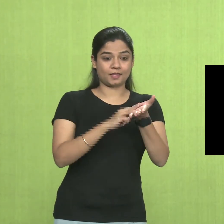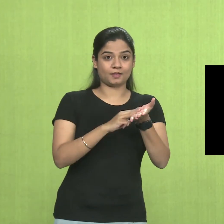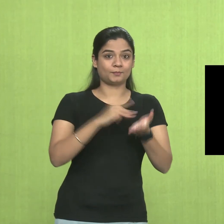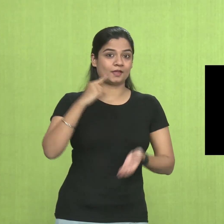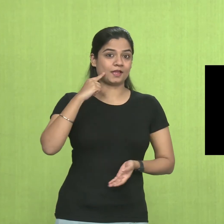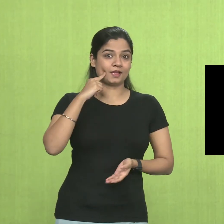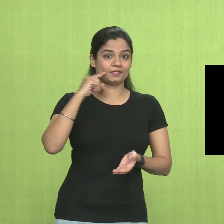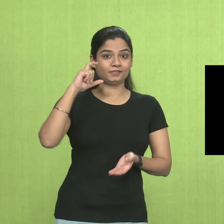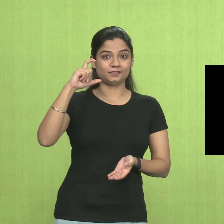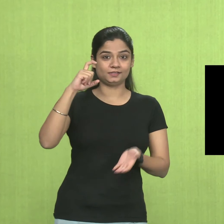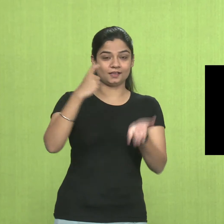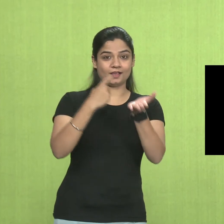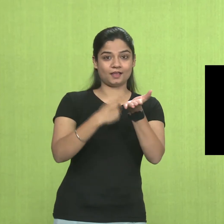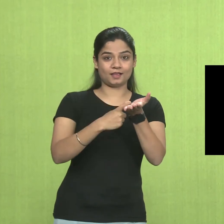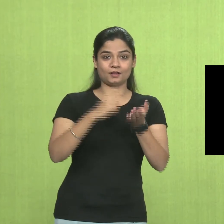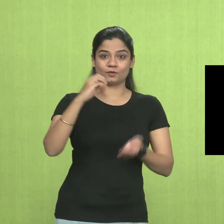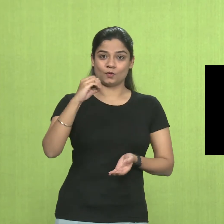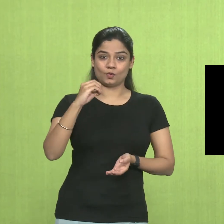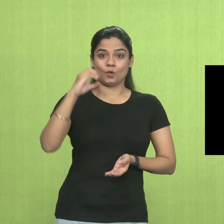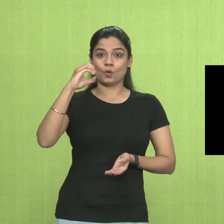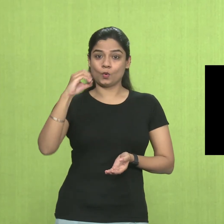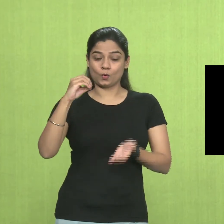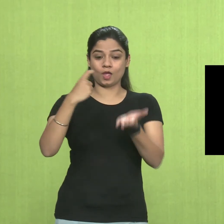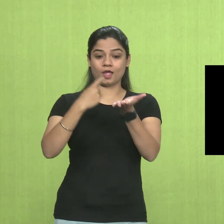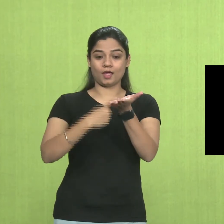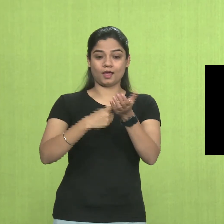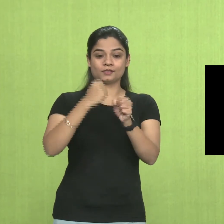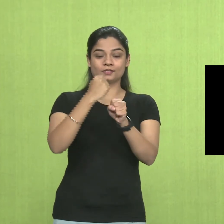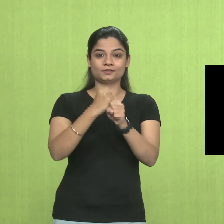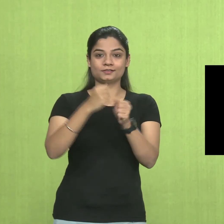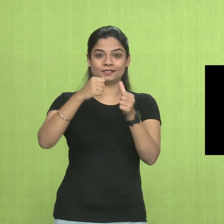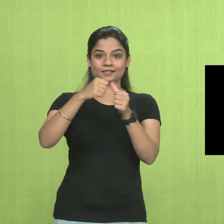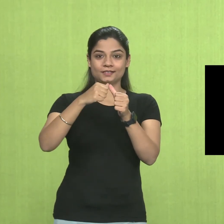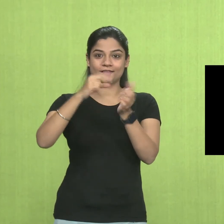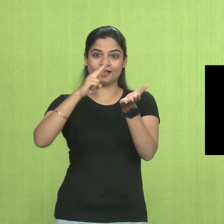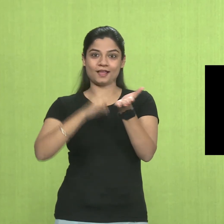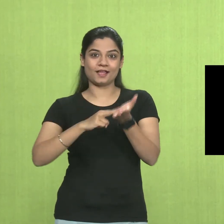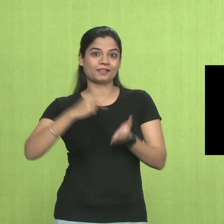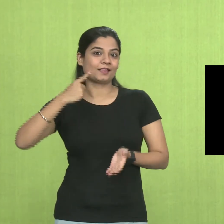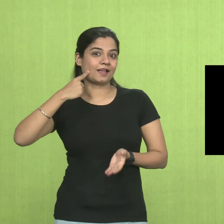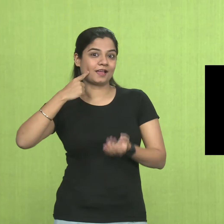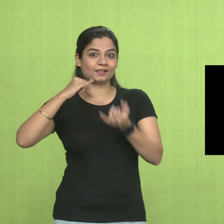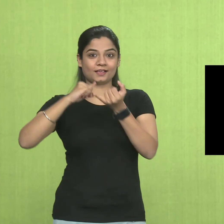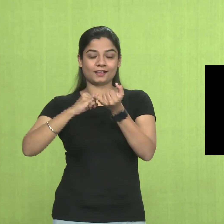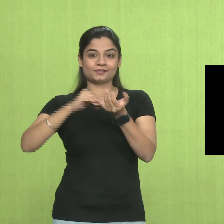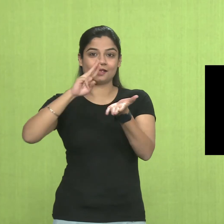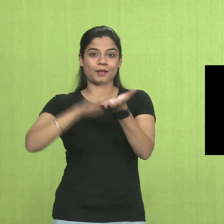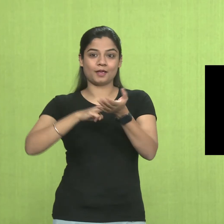Microorganism, an organism that is present in the atmosphere. It is so micro, it is